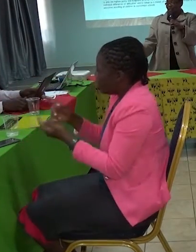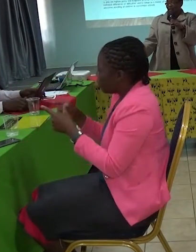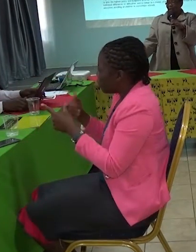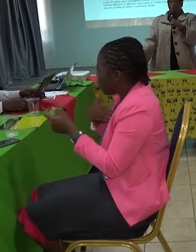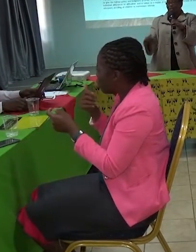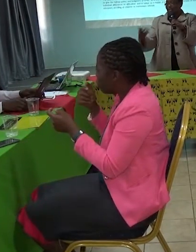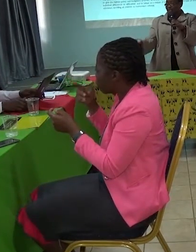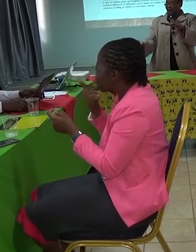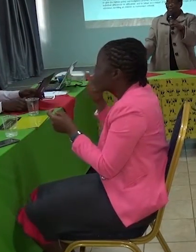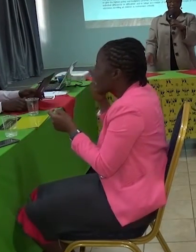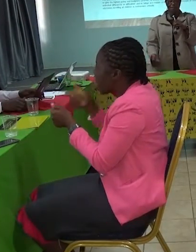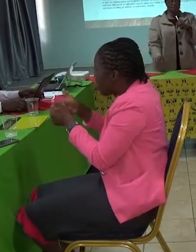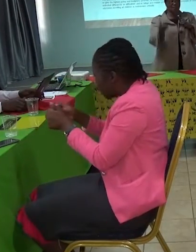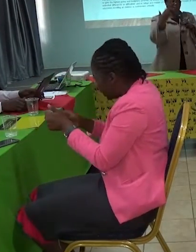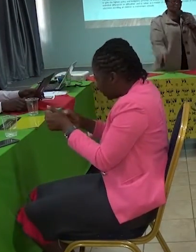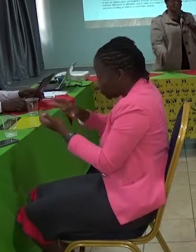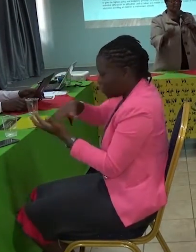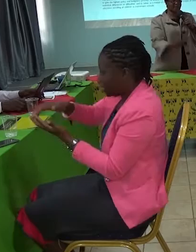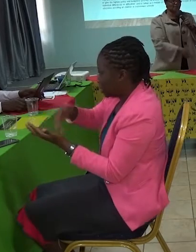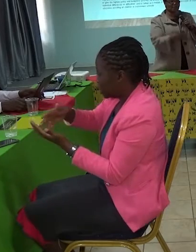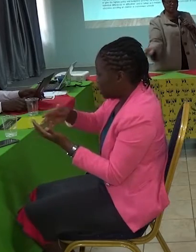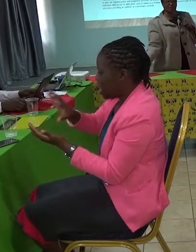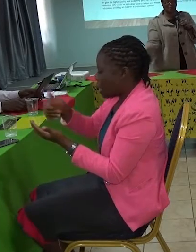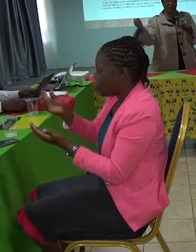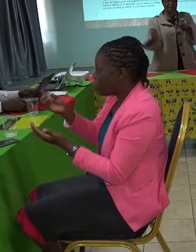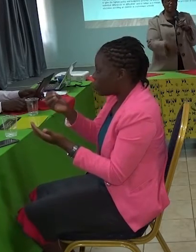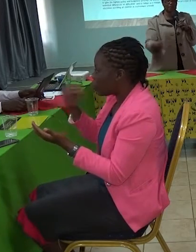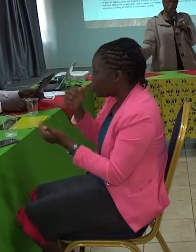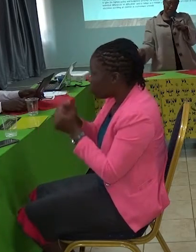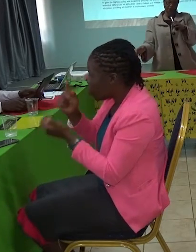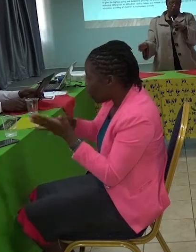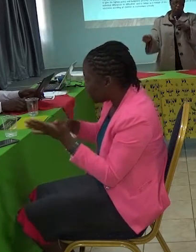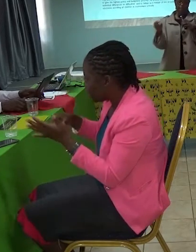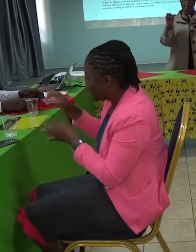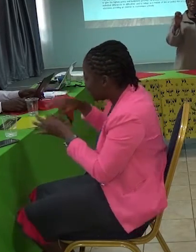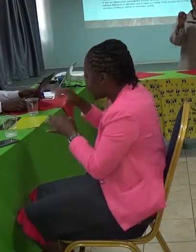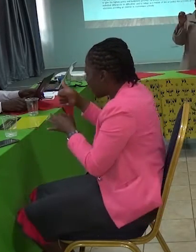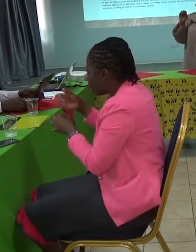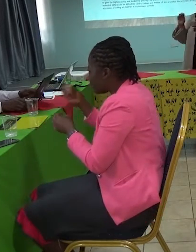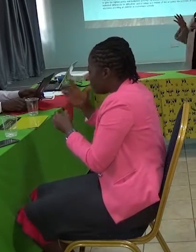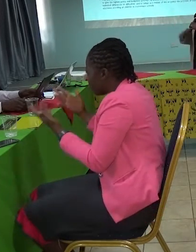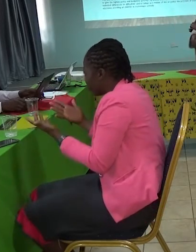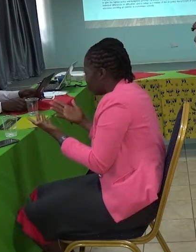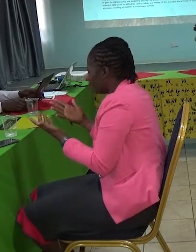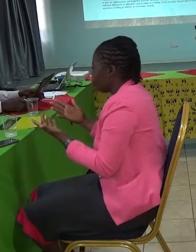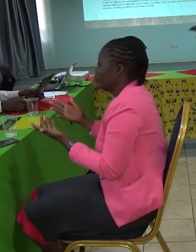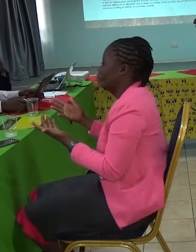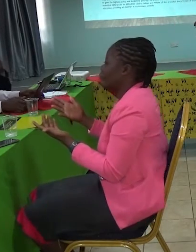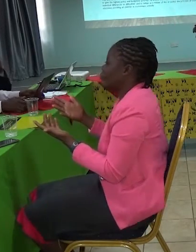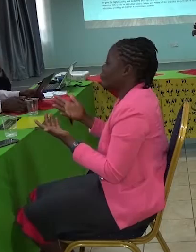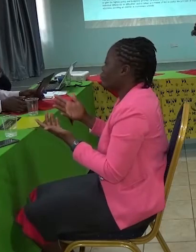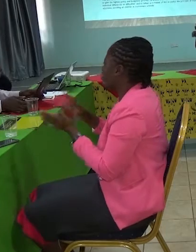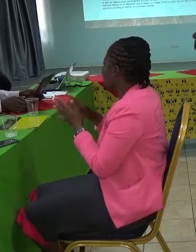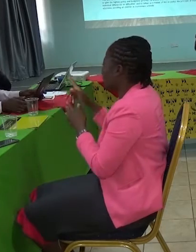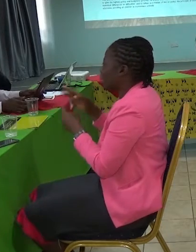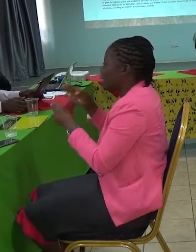Felix? Yeah. And we eat it. Others, we eat it with the tea, others we eat it with the mashed and all those kind of things. Matapula, that is what